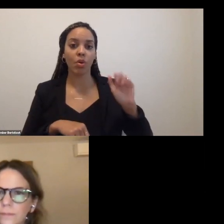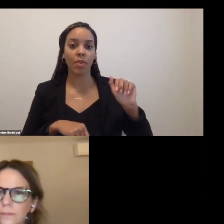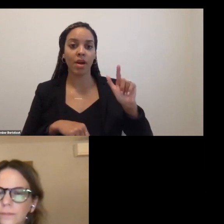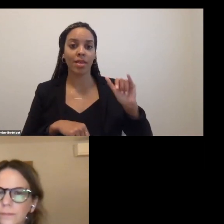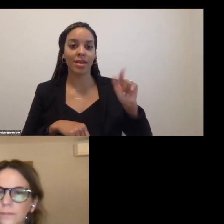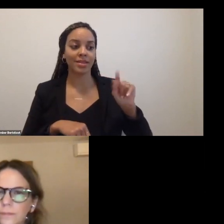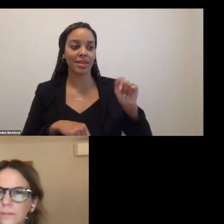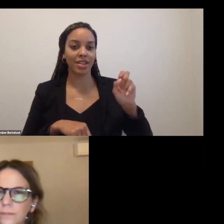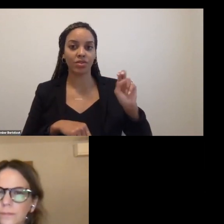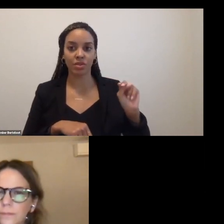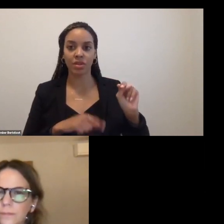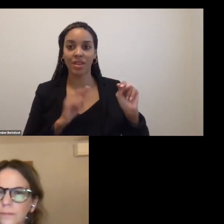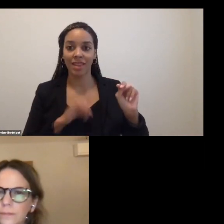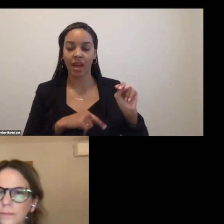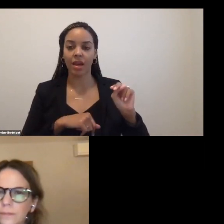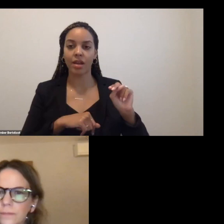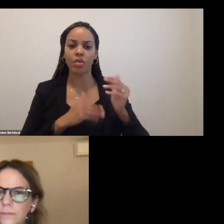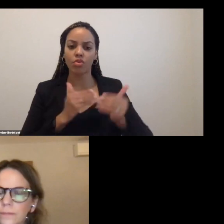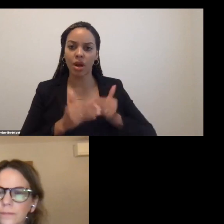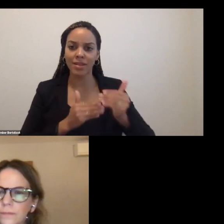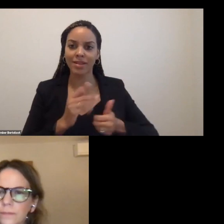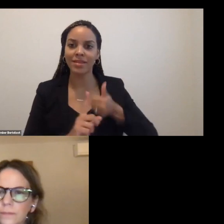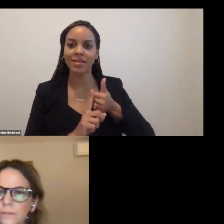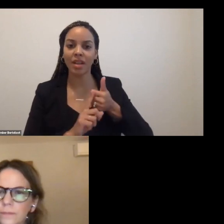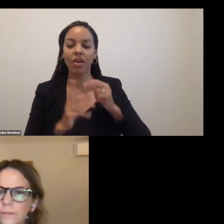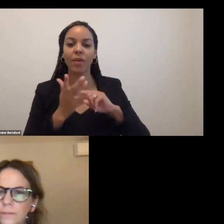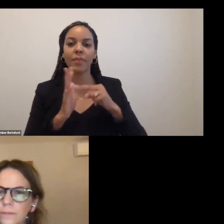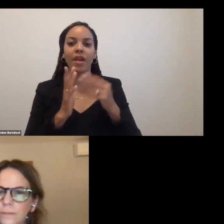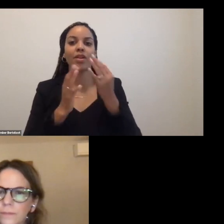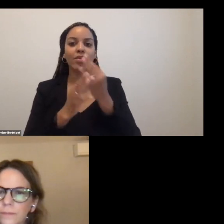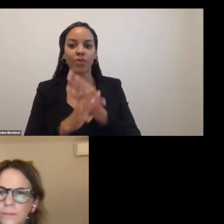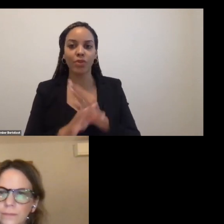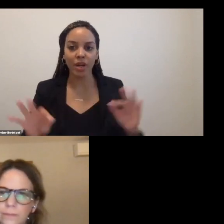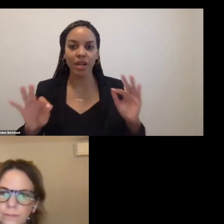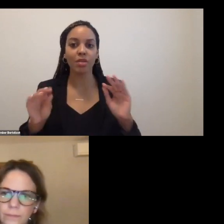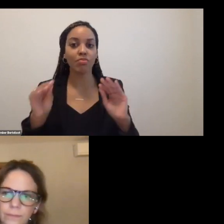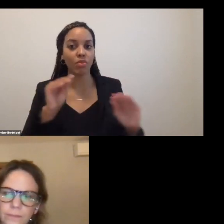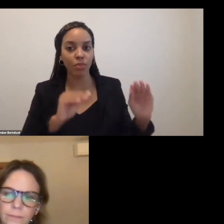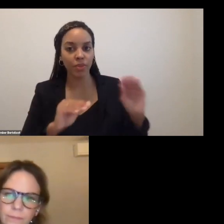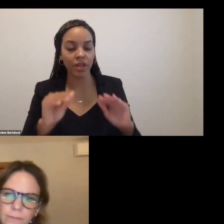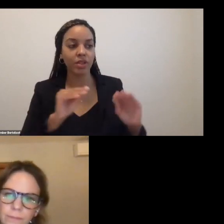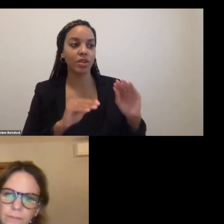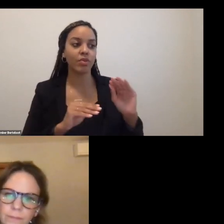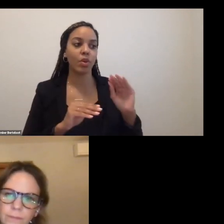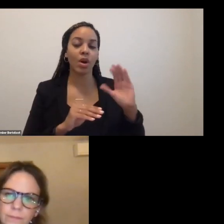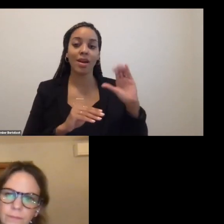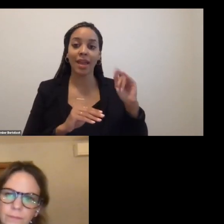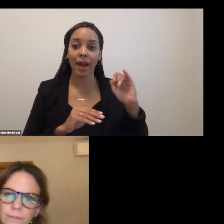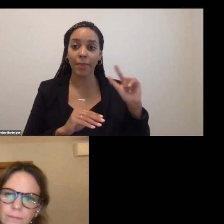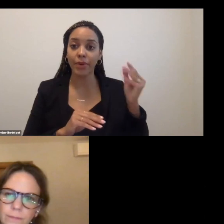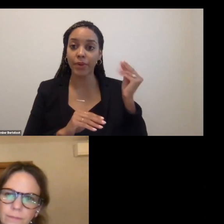that which meant the free mobility of capital and people and things,